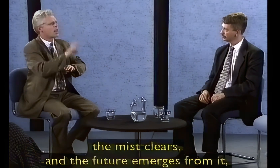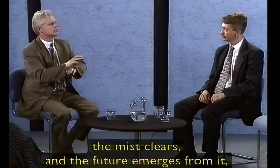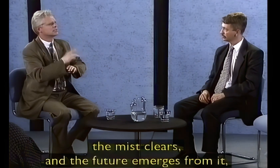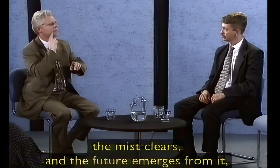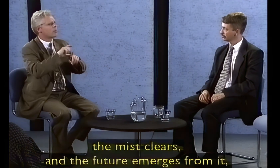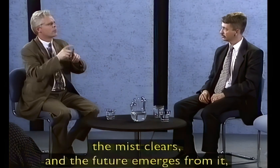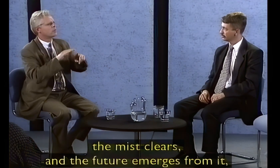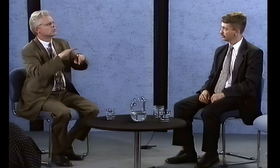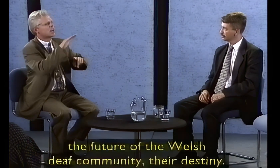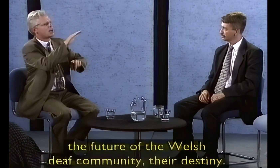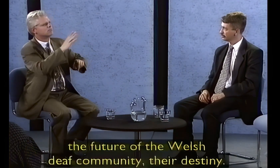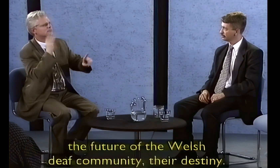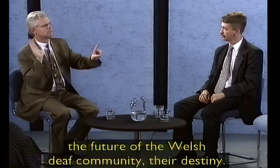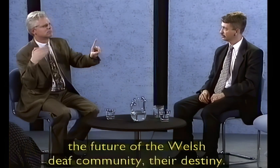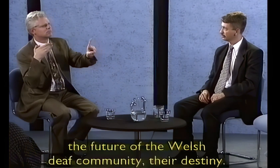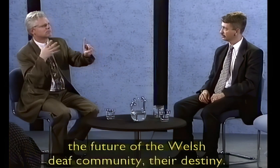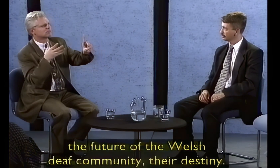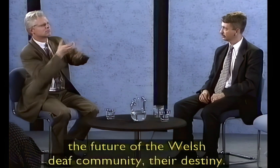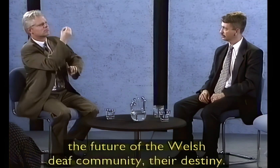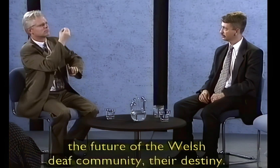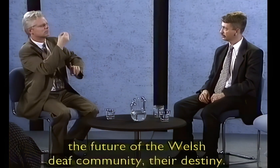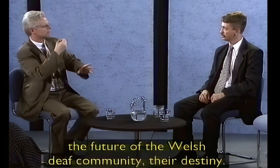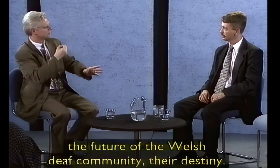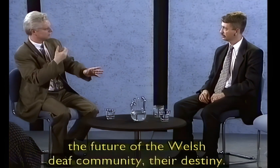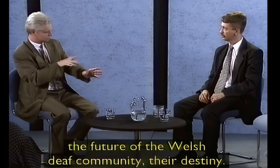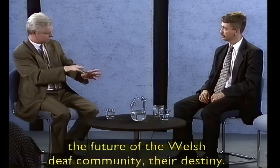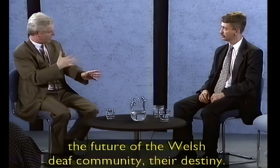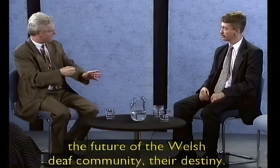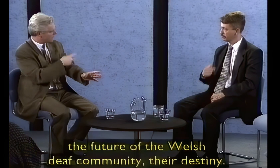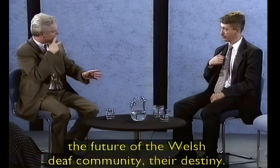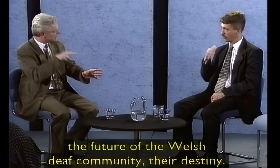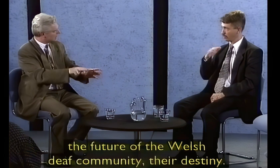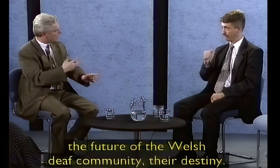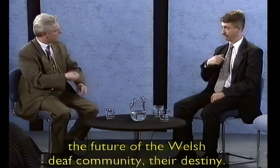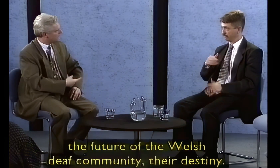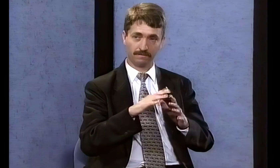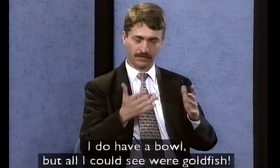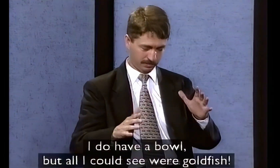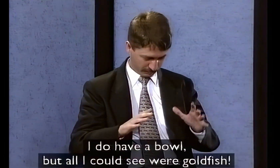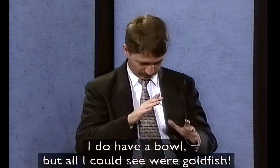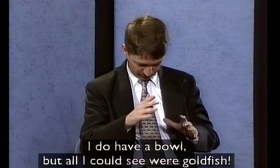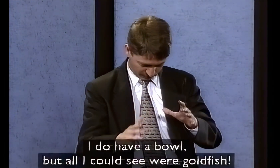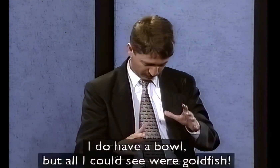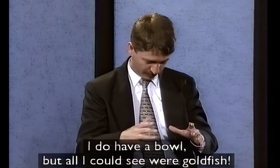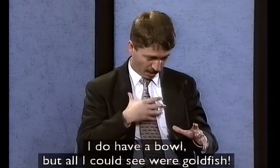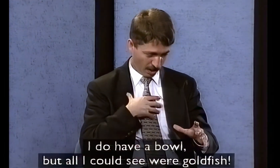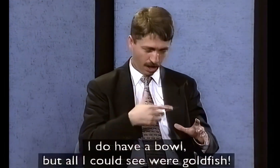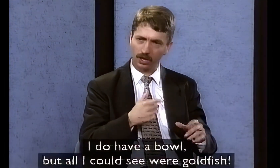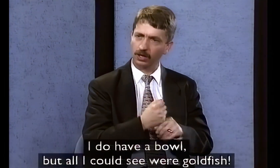future emerges from it. The future of the Welsh deaf community, their destiny. Do you have the answers there? Well, I do have a bowl